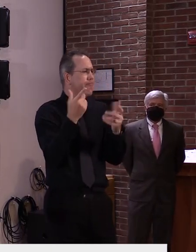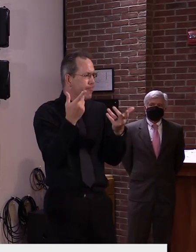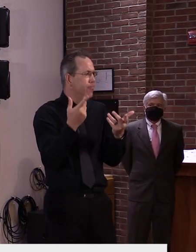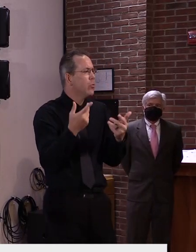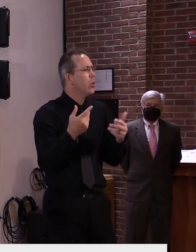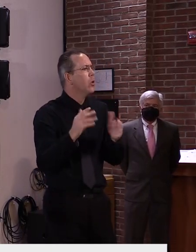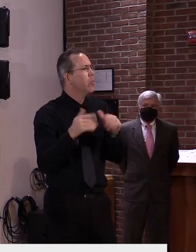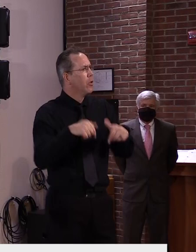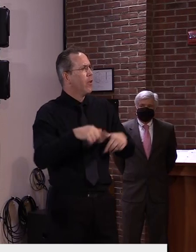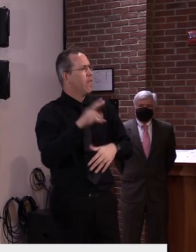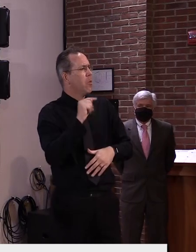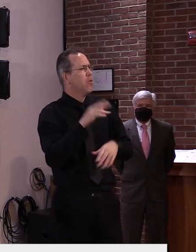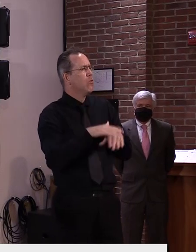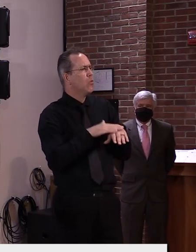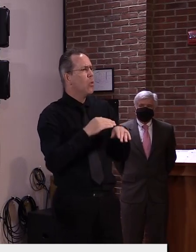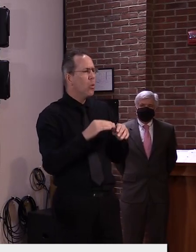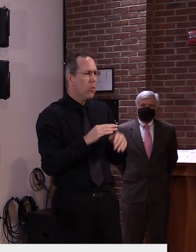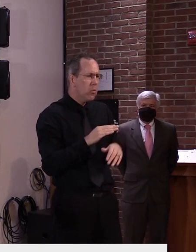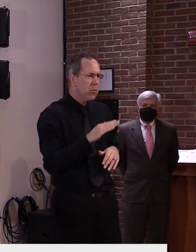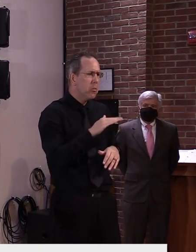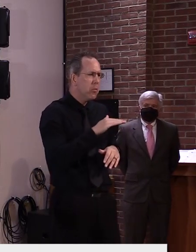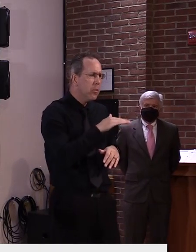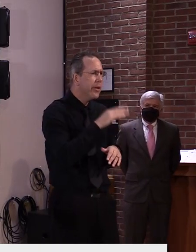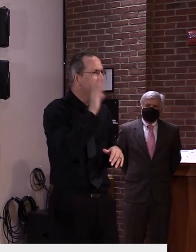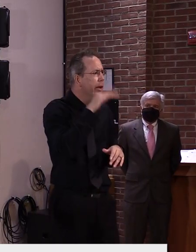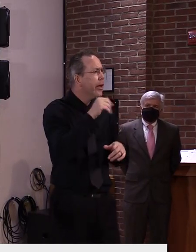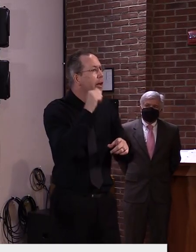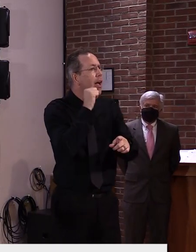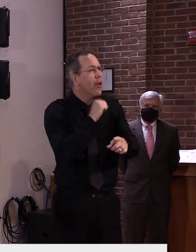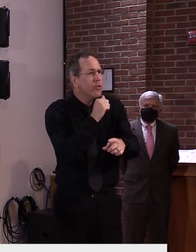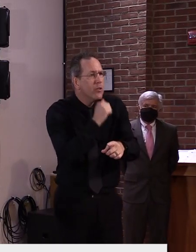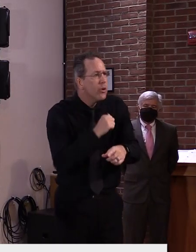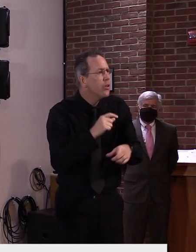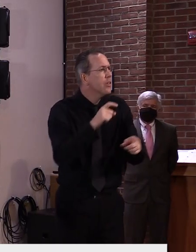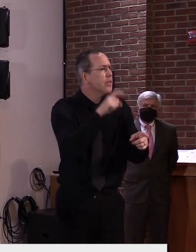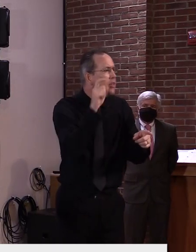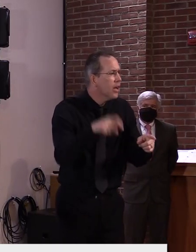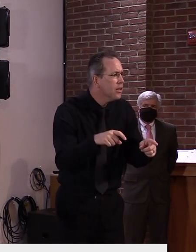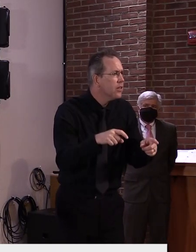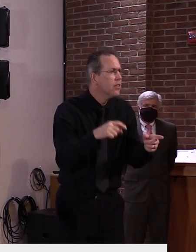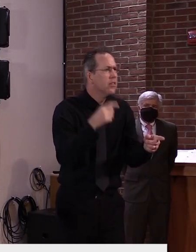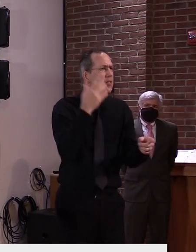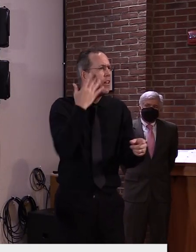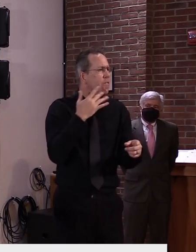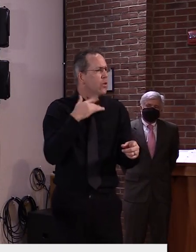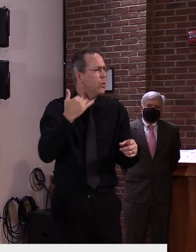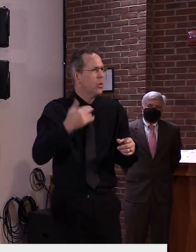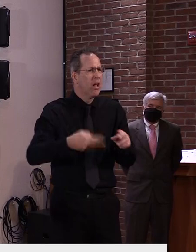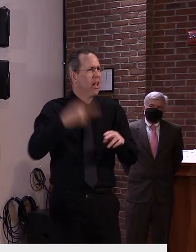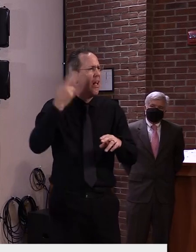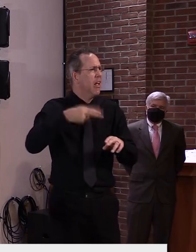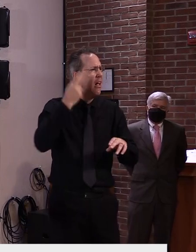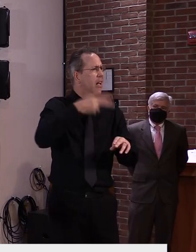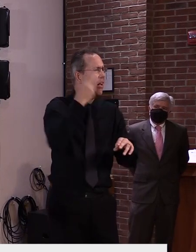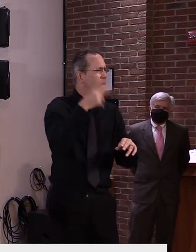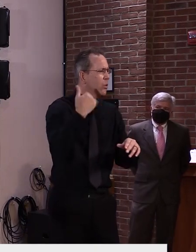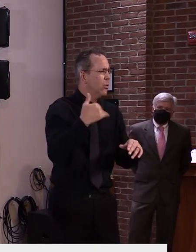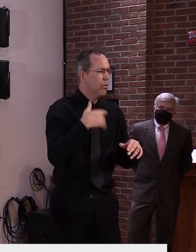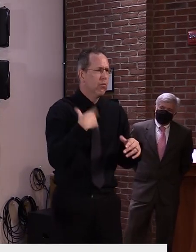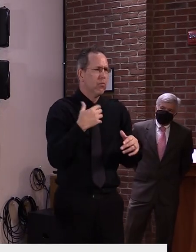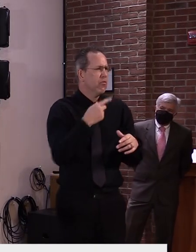Arizona, Texas, Florida, what we're seeing in the Sun Belt is concerning to us. And last week, as